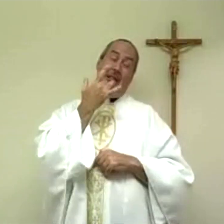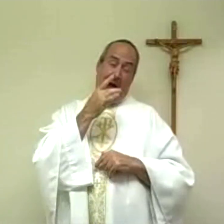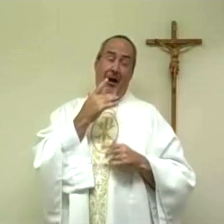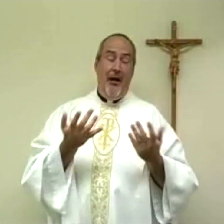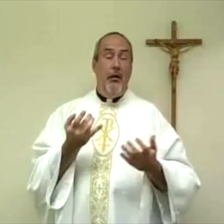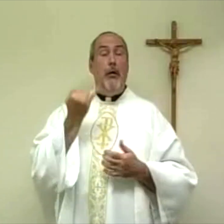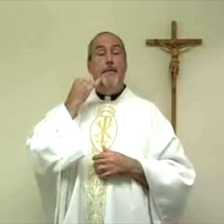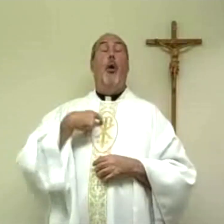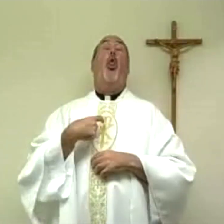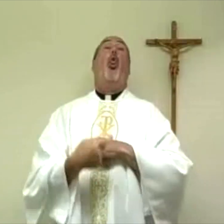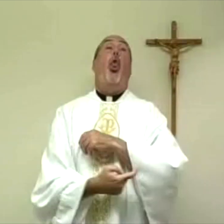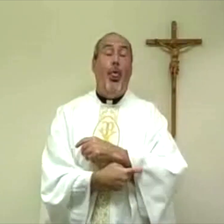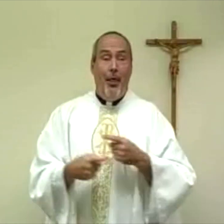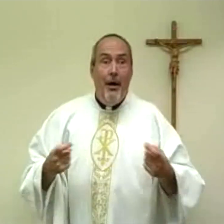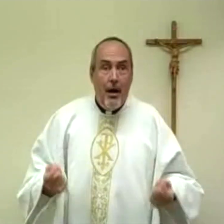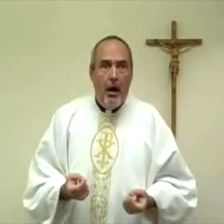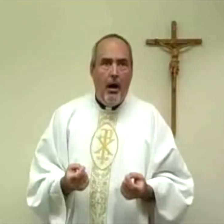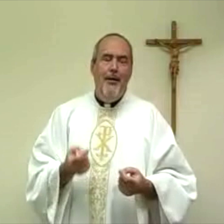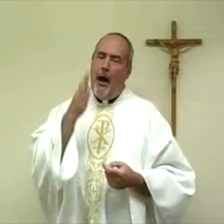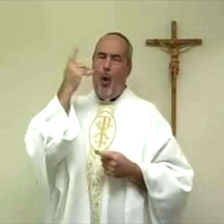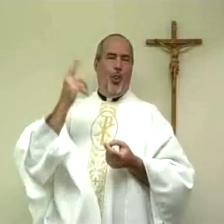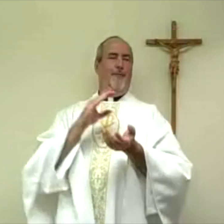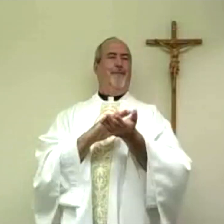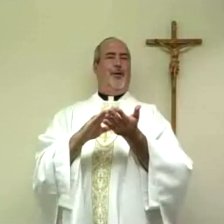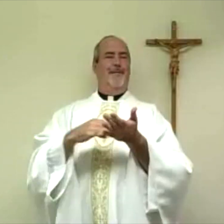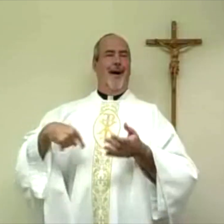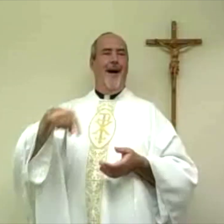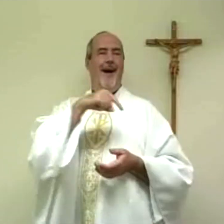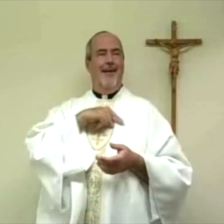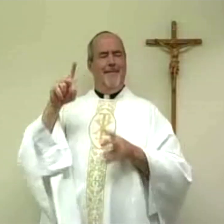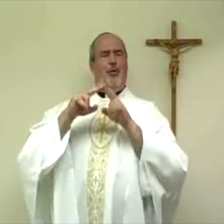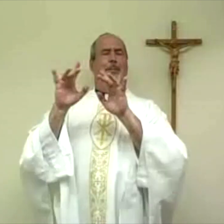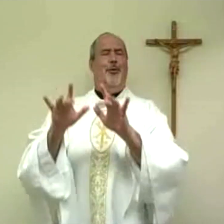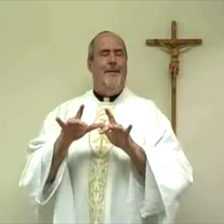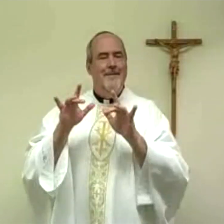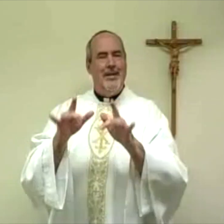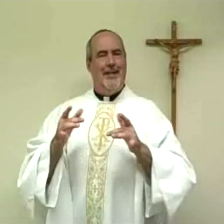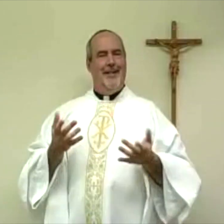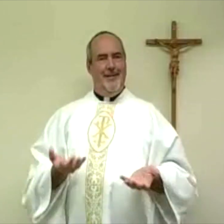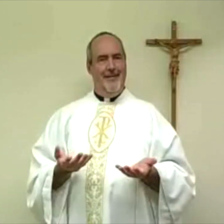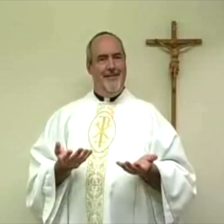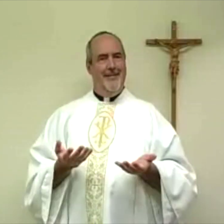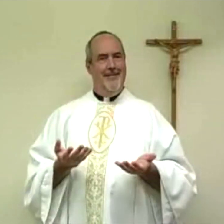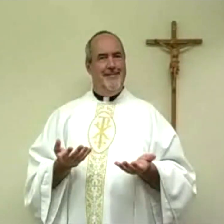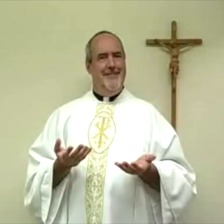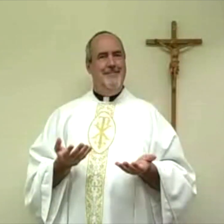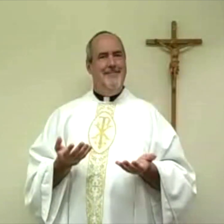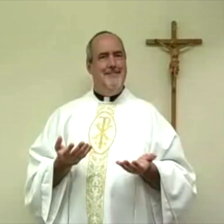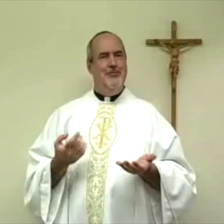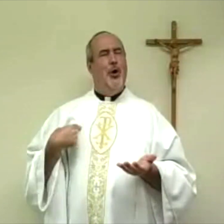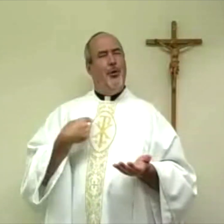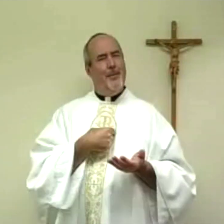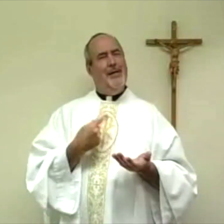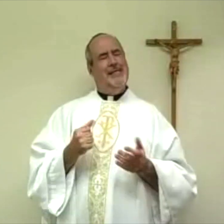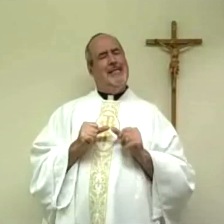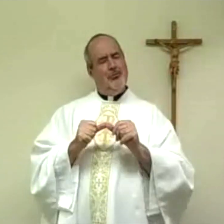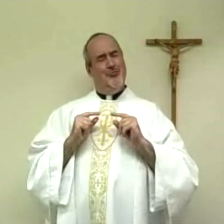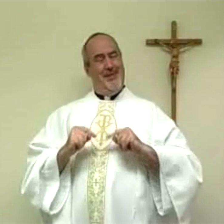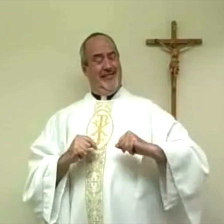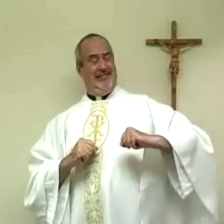that tempt us, we might give in. And if we do, we're lucky that God is merciful and will forgive us. So we